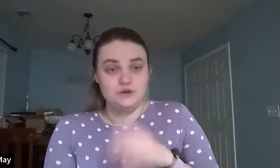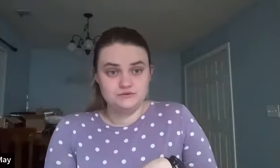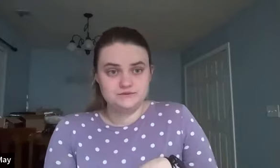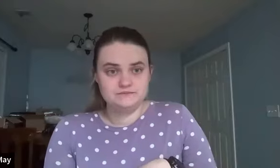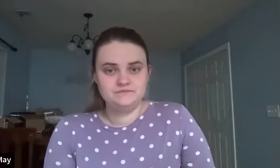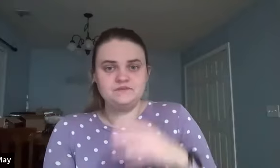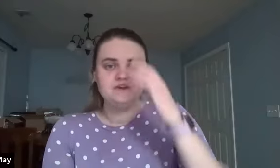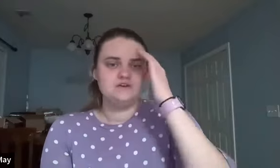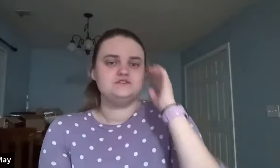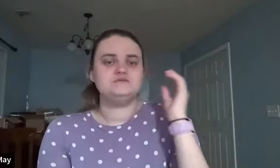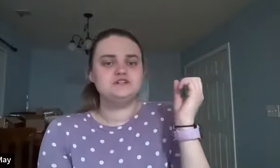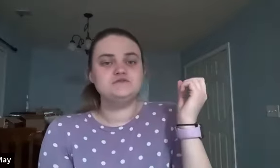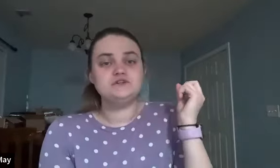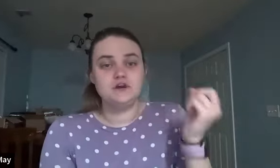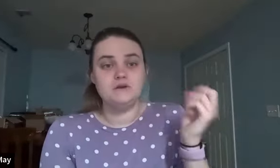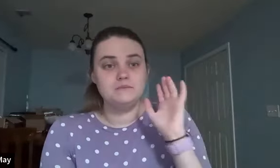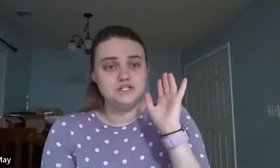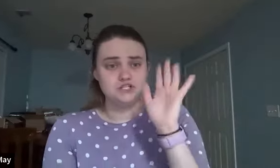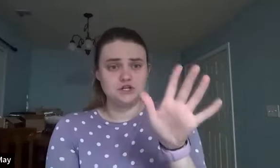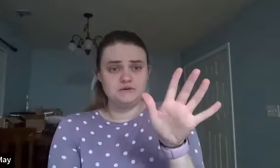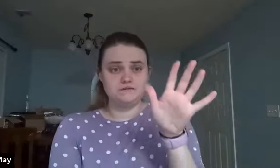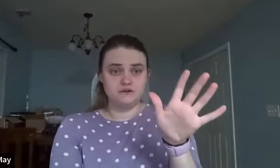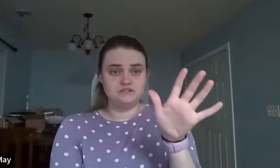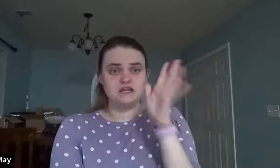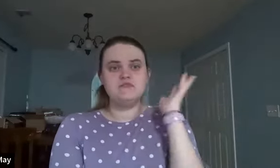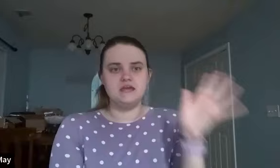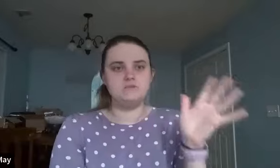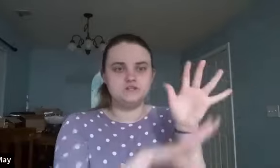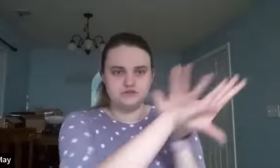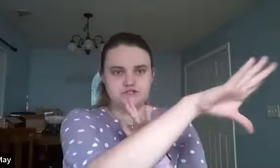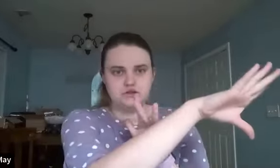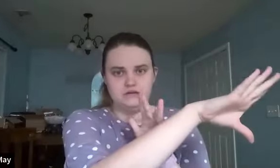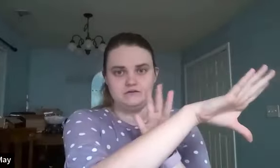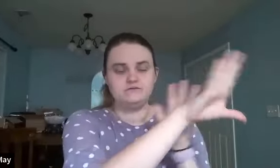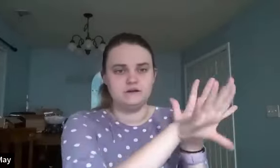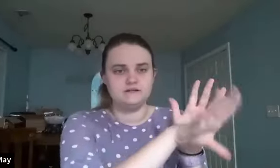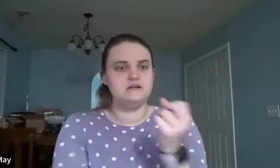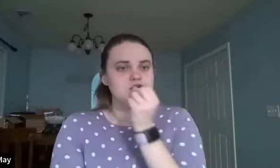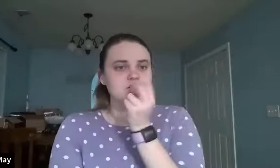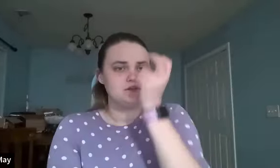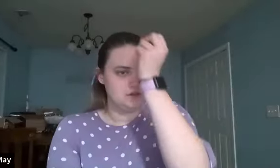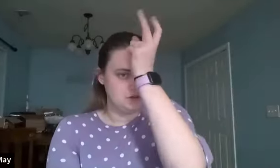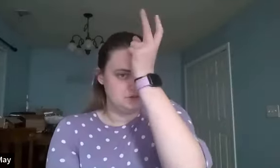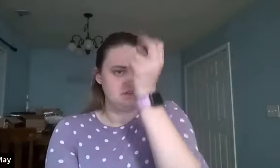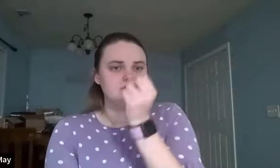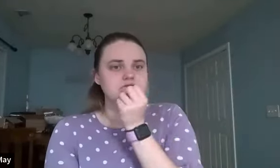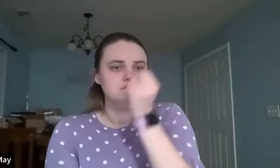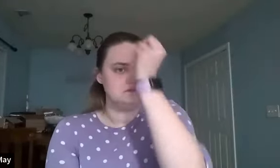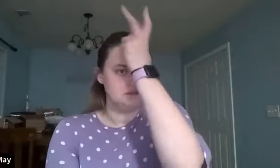goat. So what you're gonna do for goat, I'm gonna show you it first, and then I'm gonna do the slow down for it. Goat.